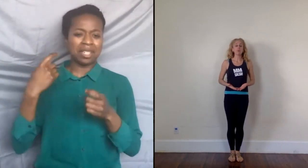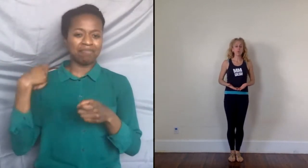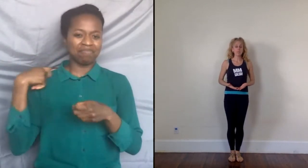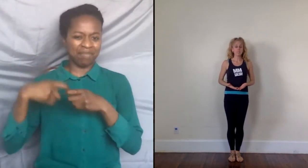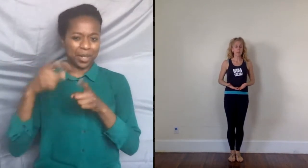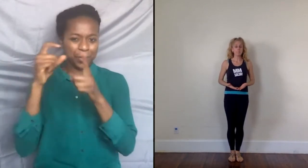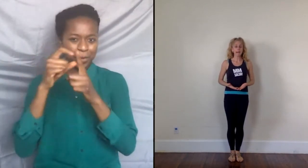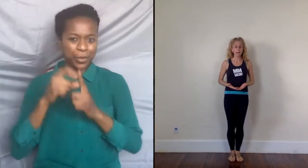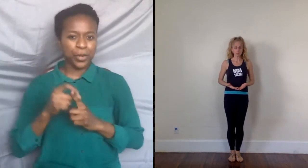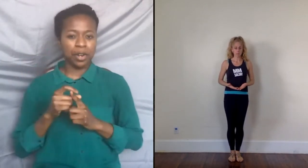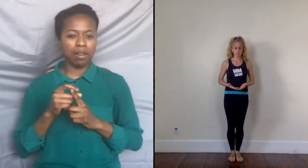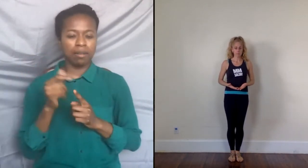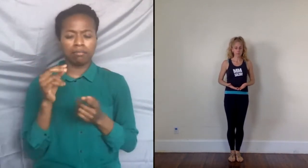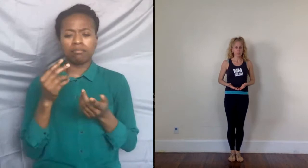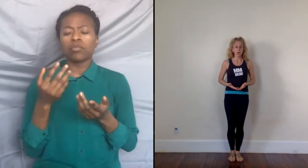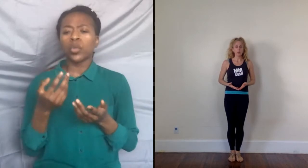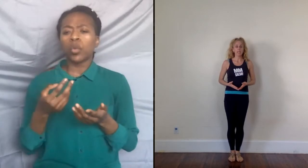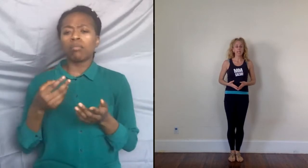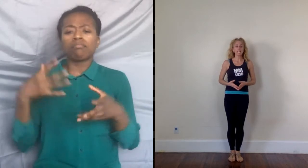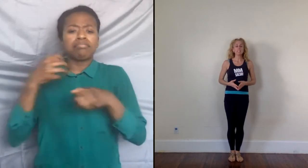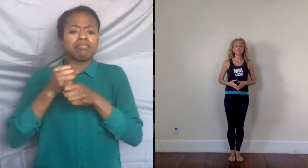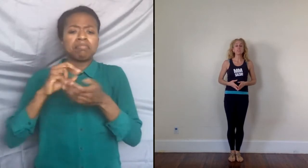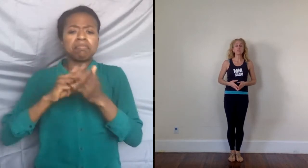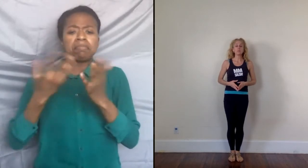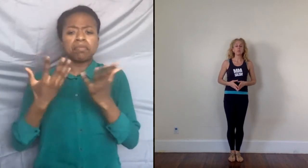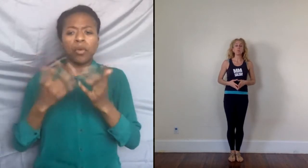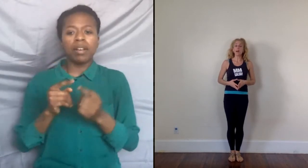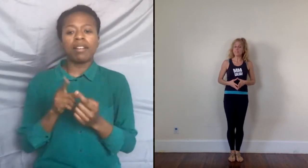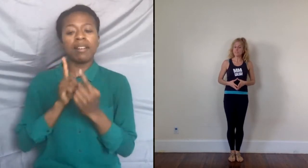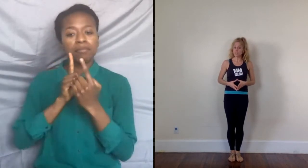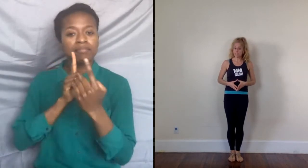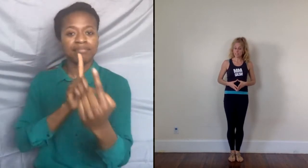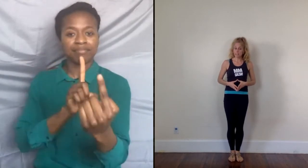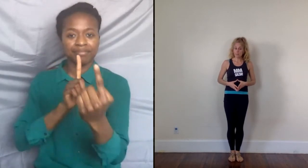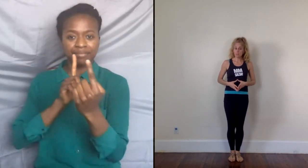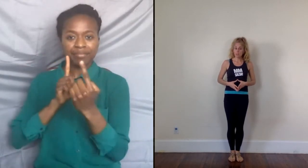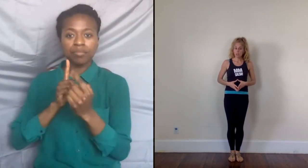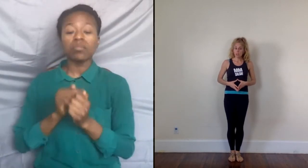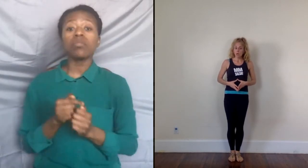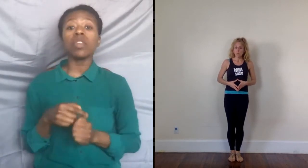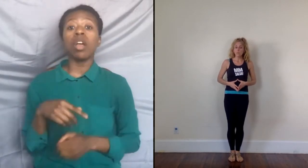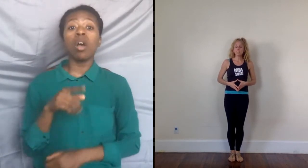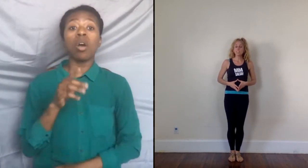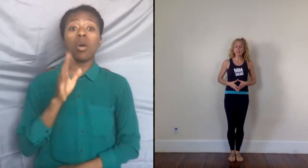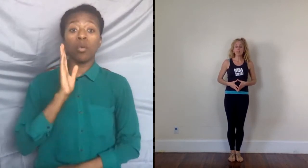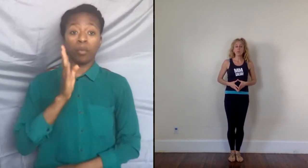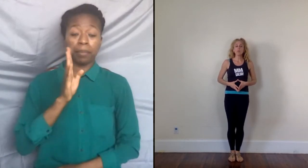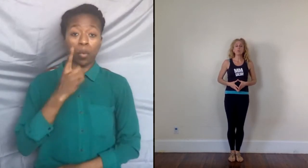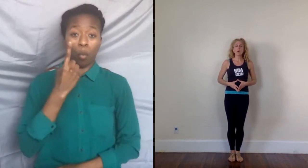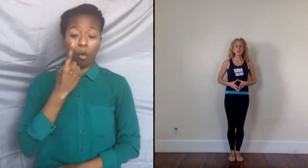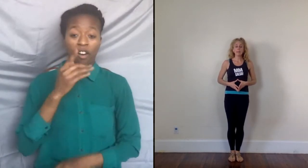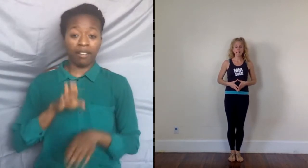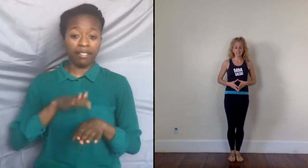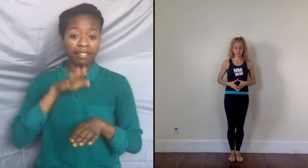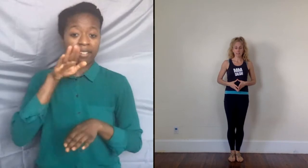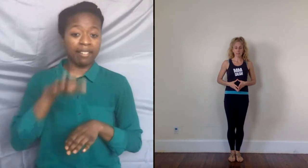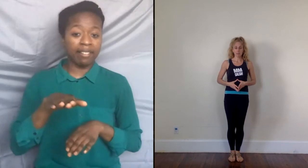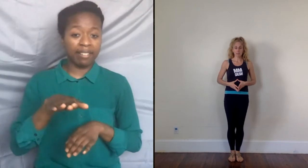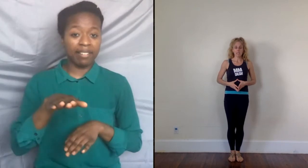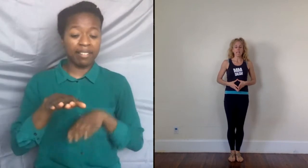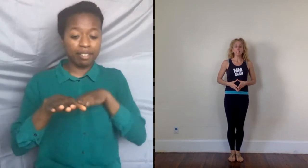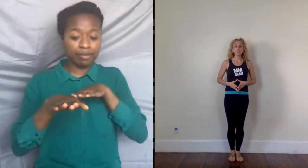walking forwards and backwards. Okay? It's going to be one front step put together with one back